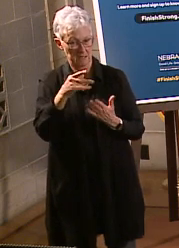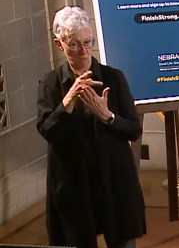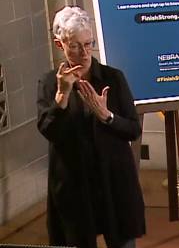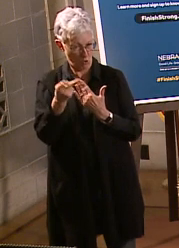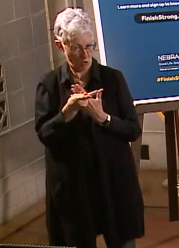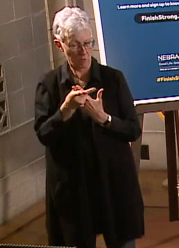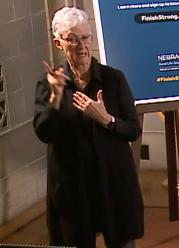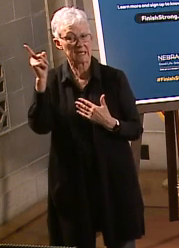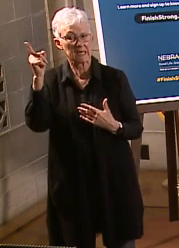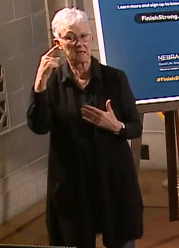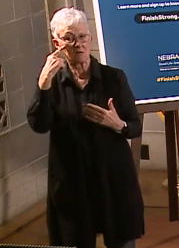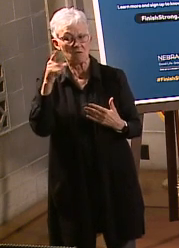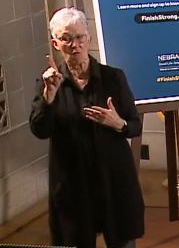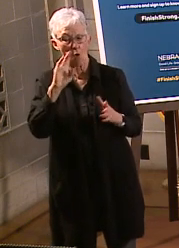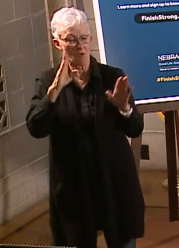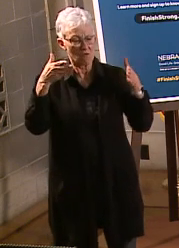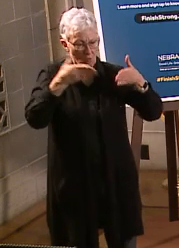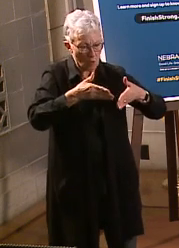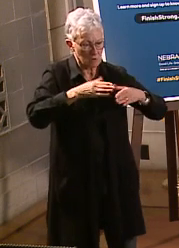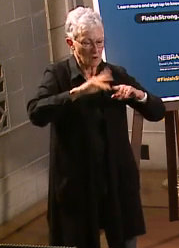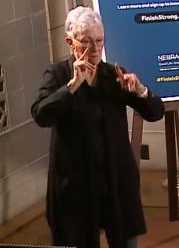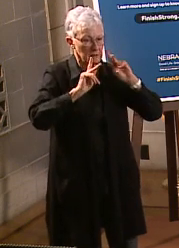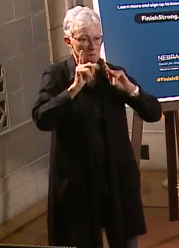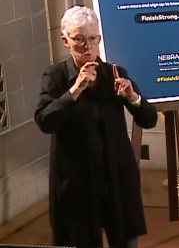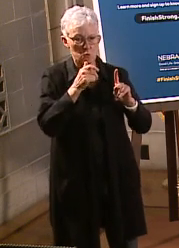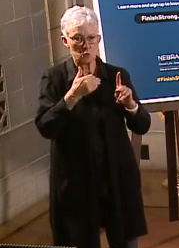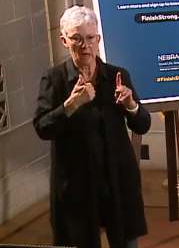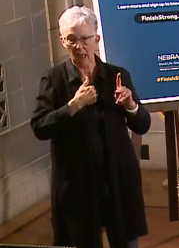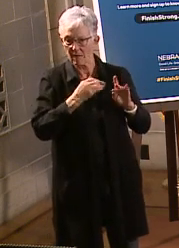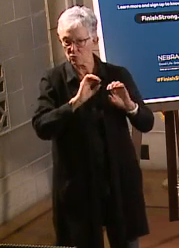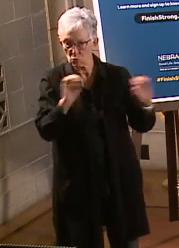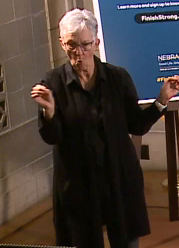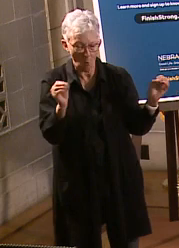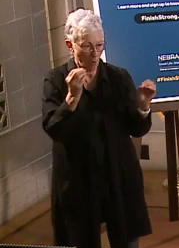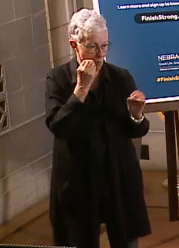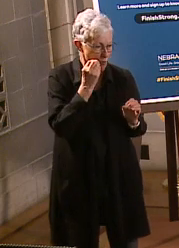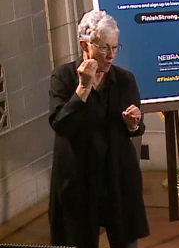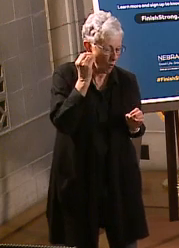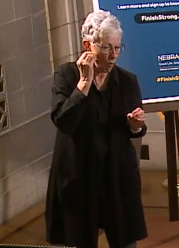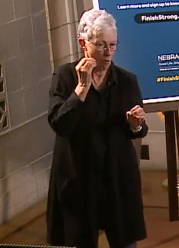folks who are homeless, in public housing, limited English, and